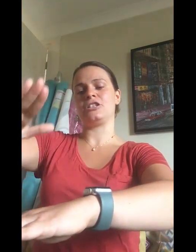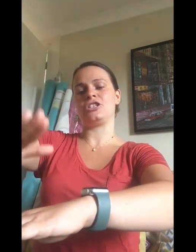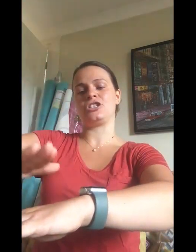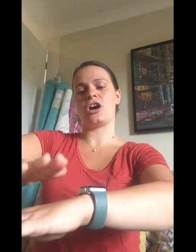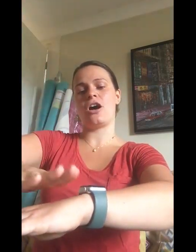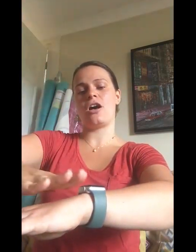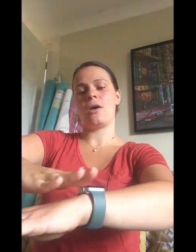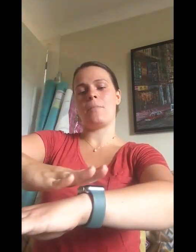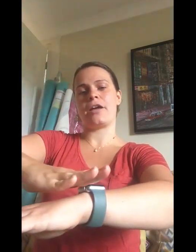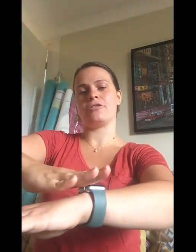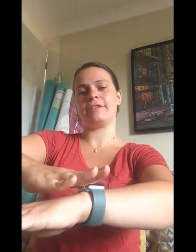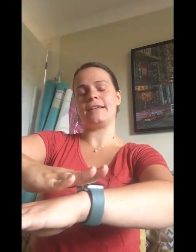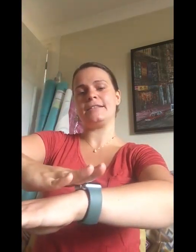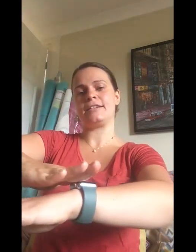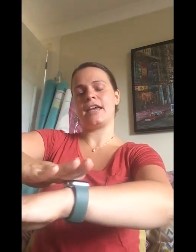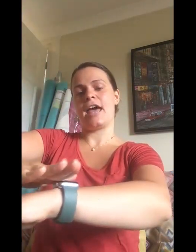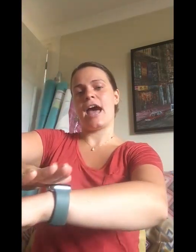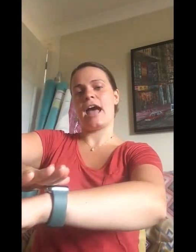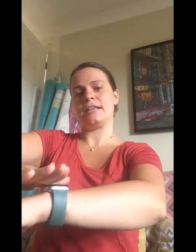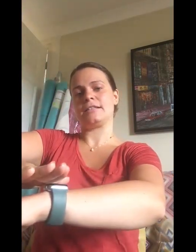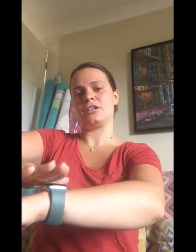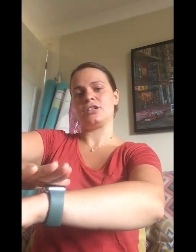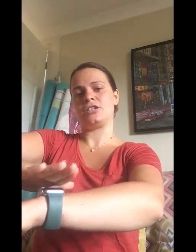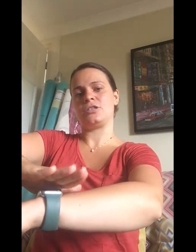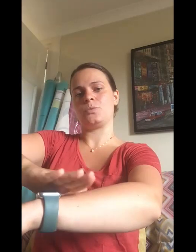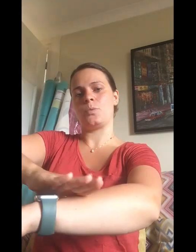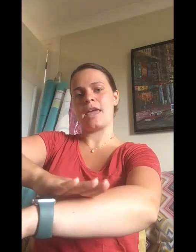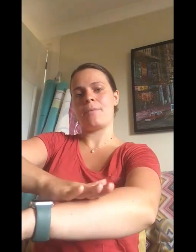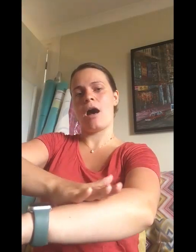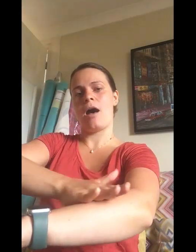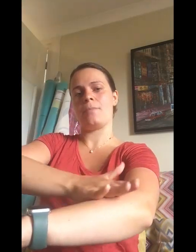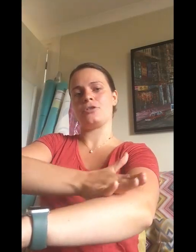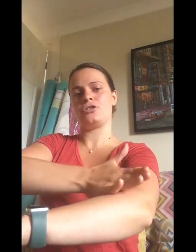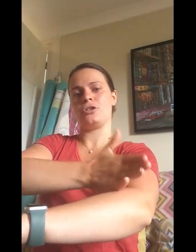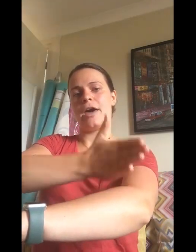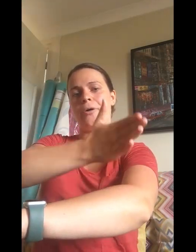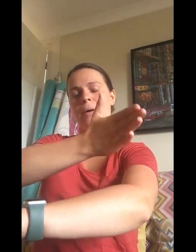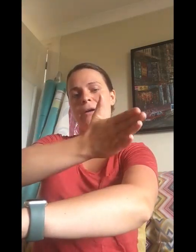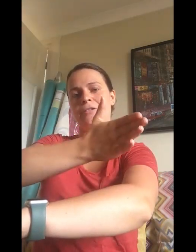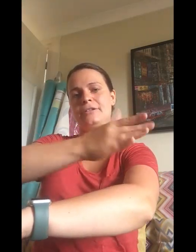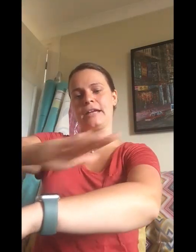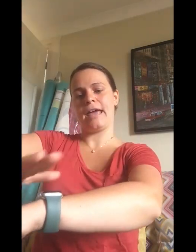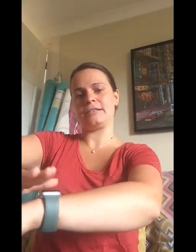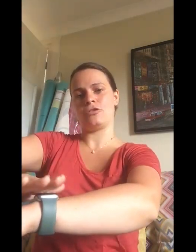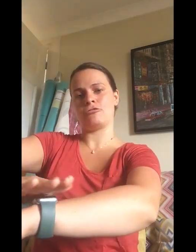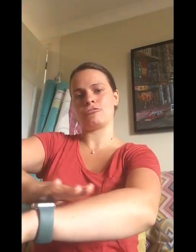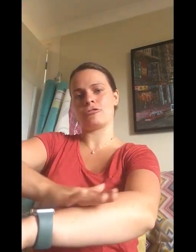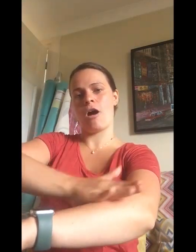going to start by your wrist and it's going to sweep up to your elbow. Okay, so